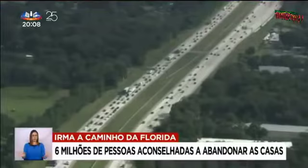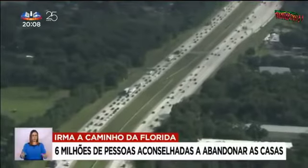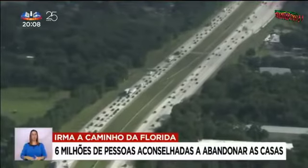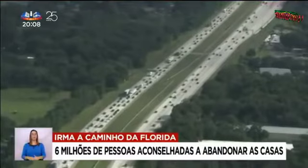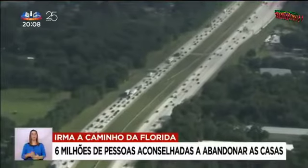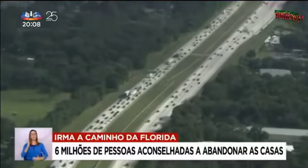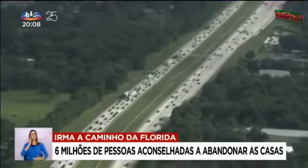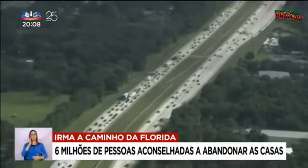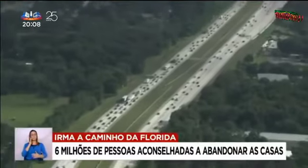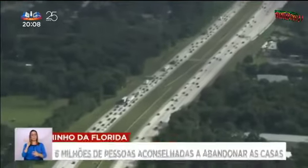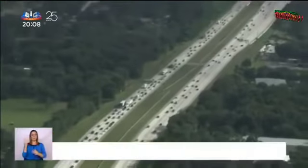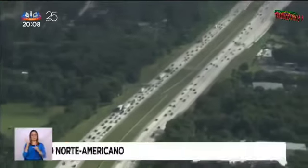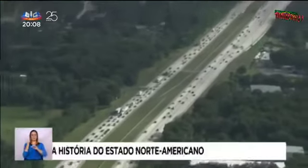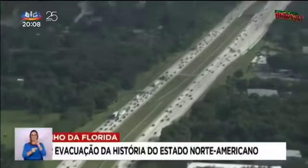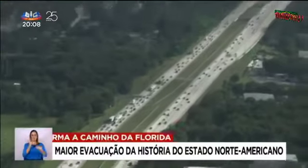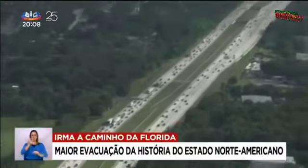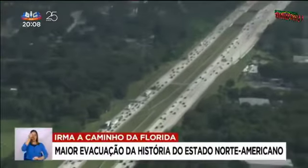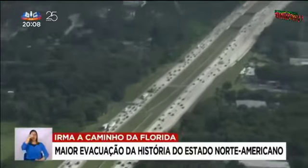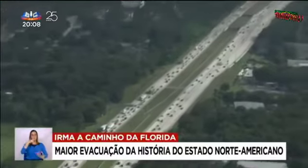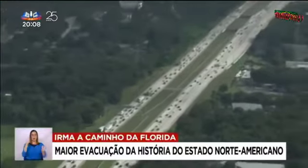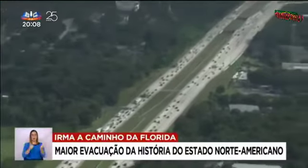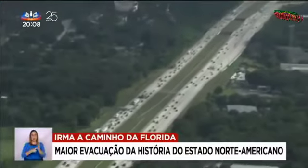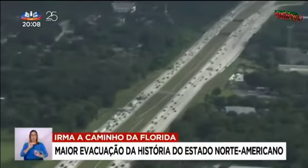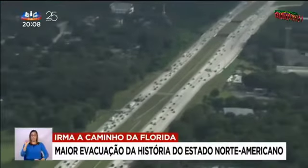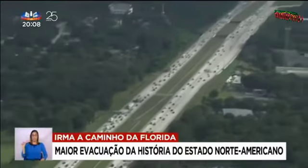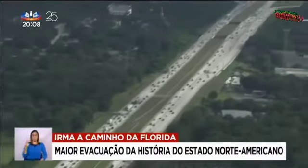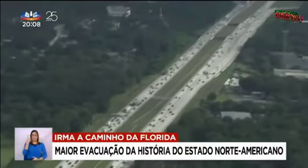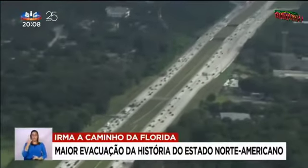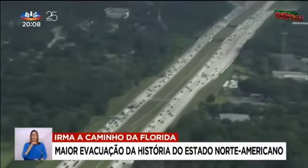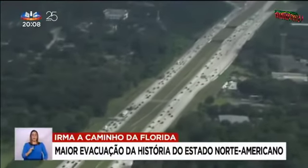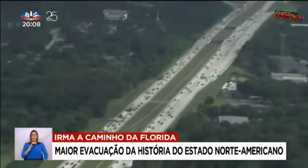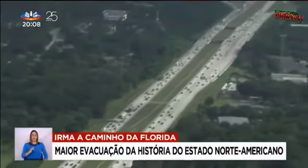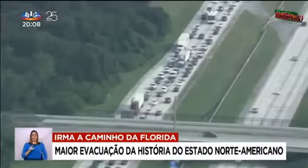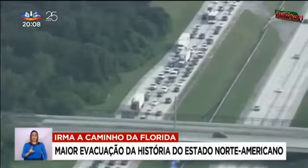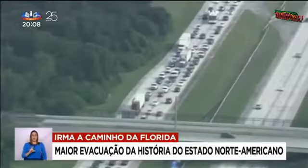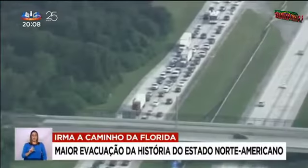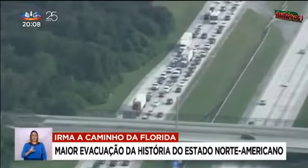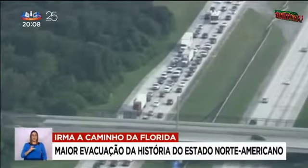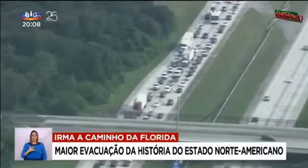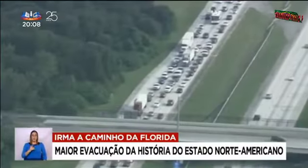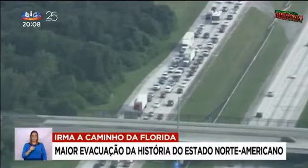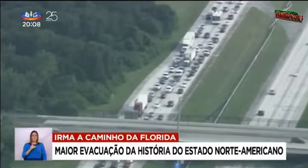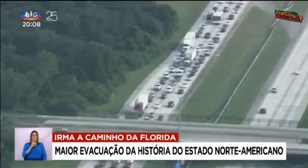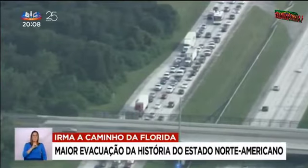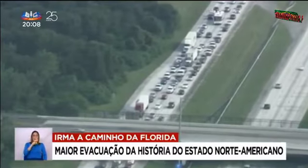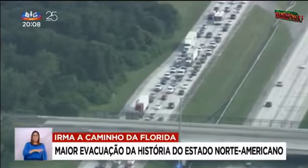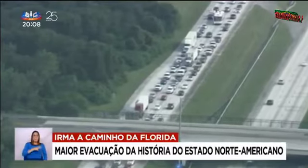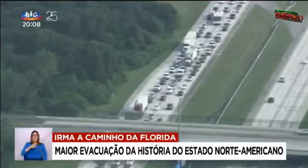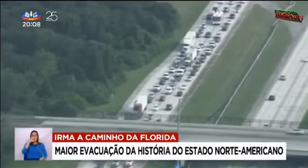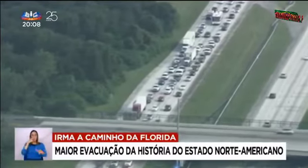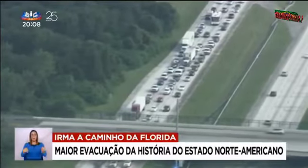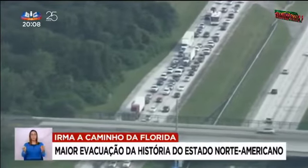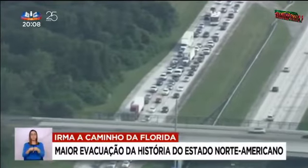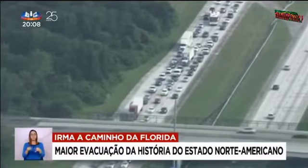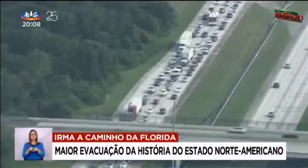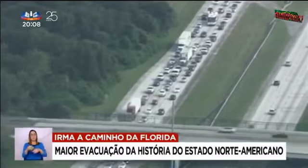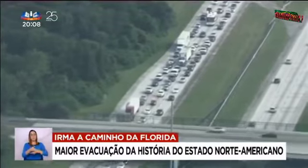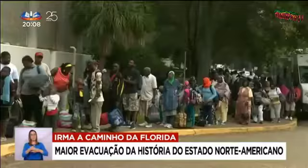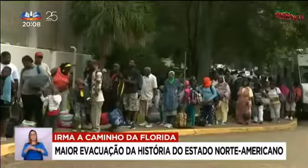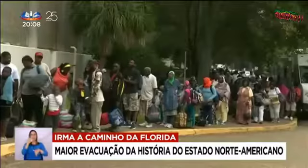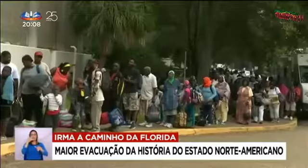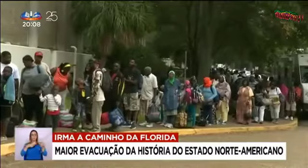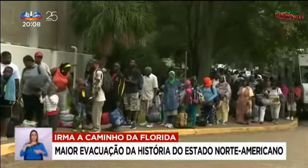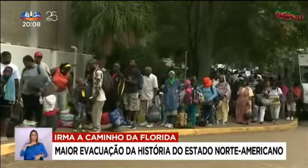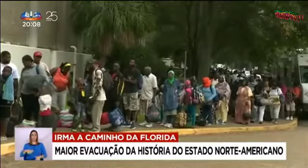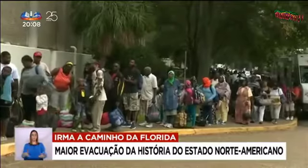Está em curso a maior evacuação da história do estado norte-americano da Florida. Quase 6 milhões de pessoas, o equivalente a mais de metade da